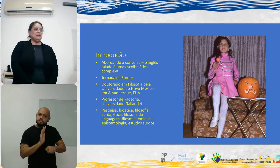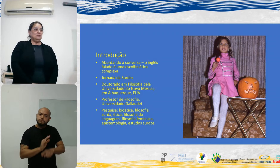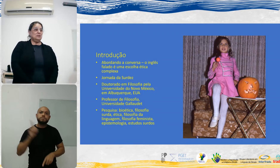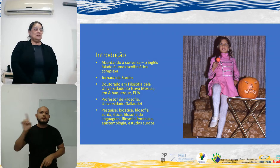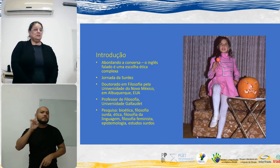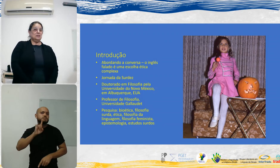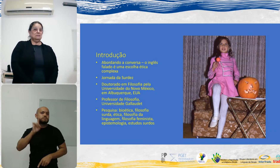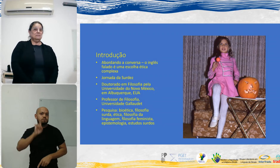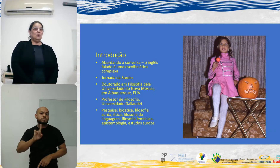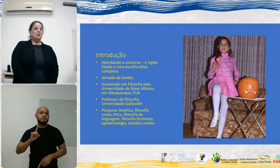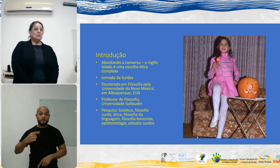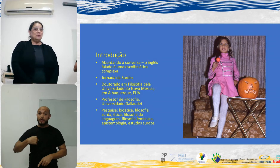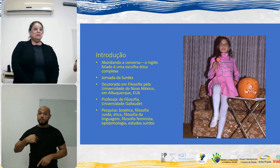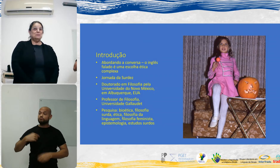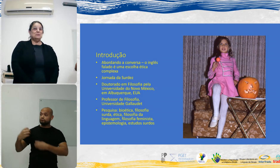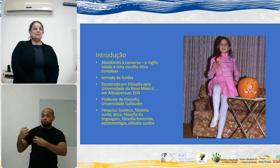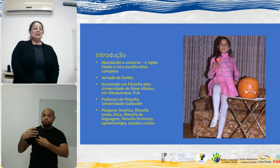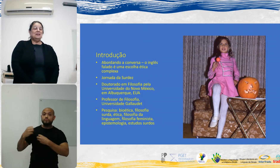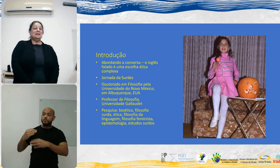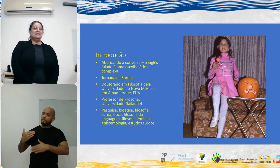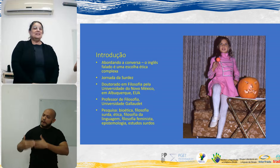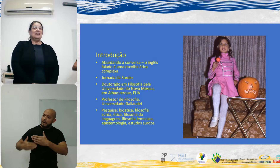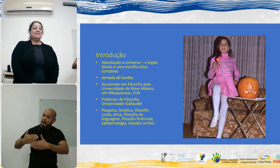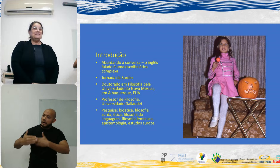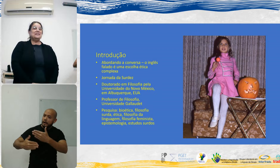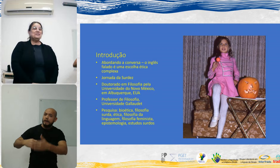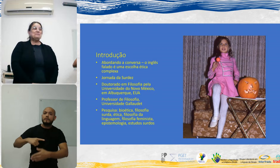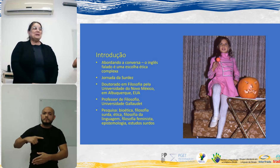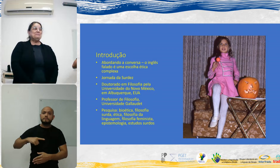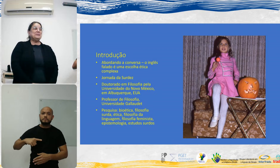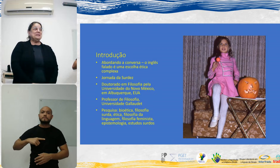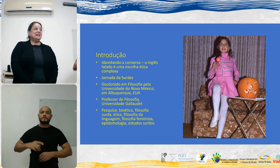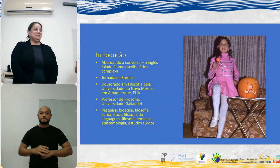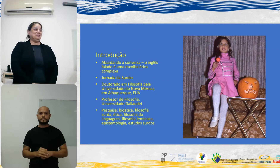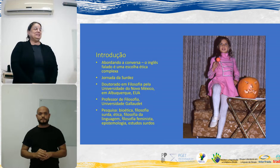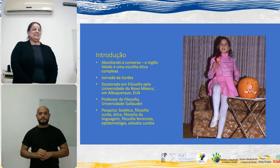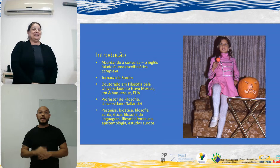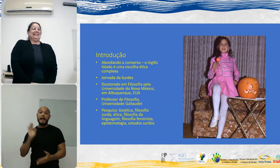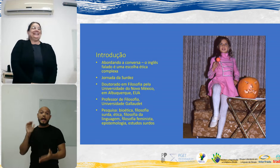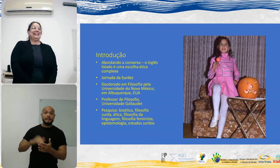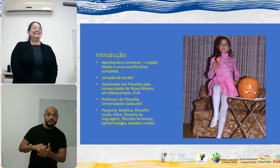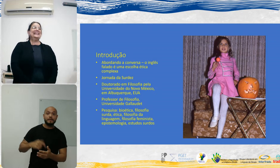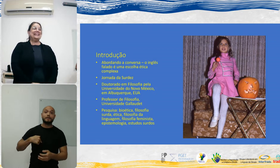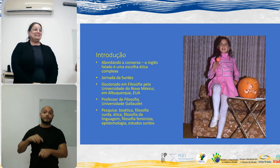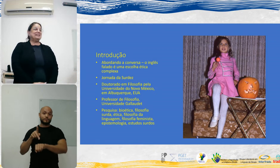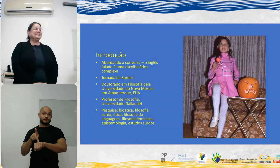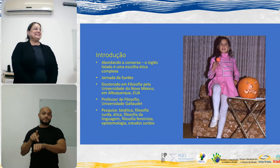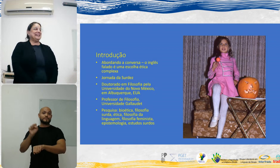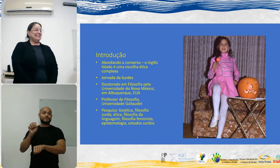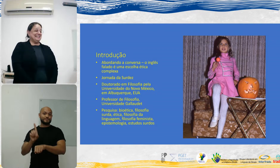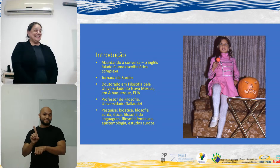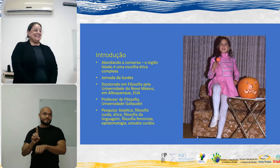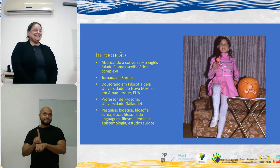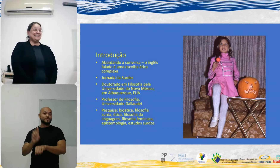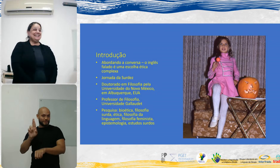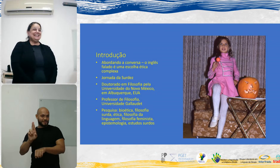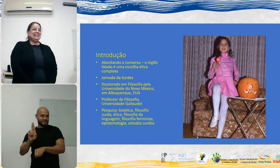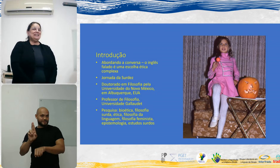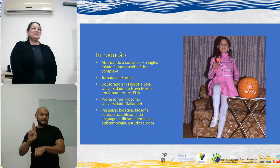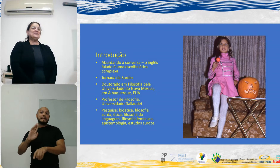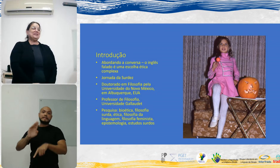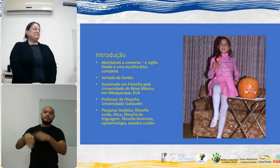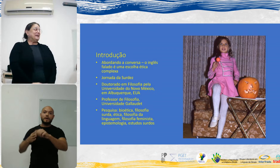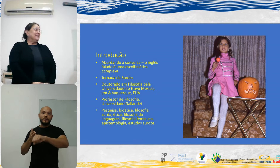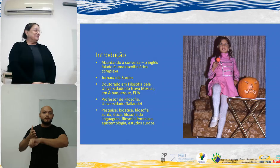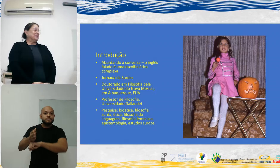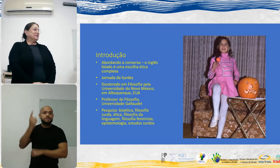mainstream education, all the way through until I finished my PhD. And then I got to Gallaudet.